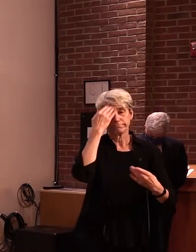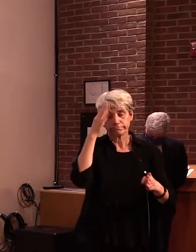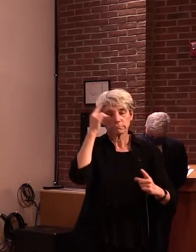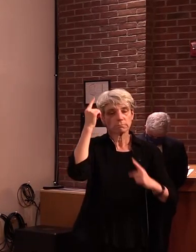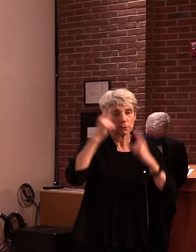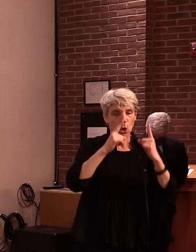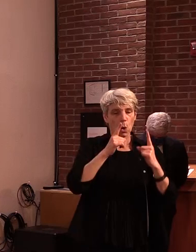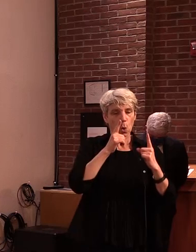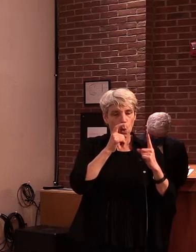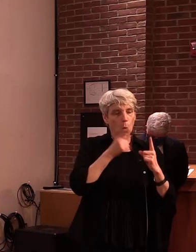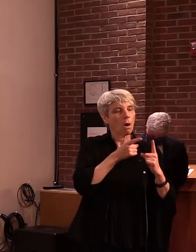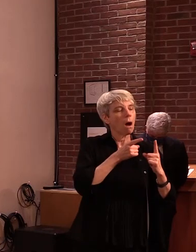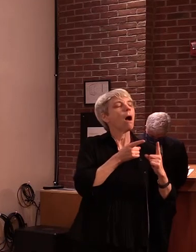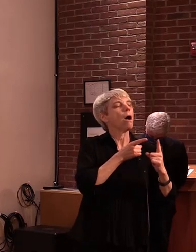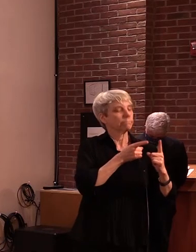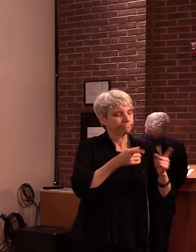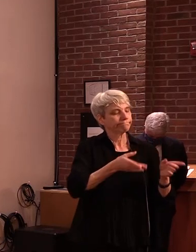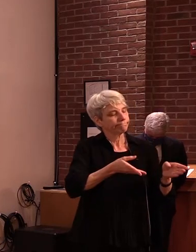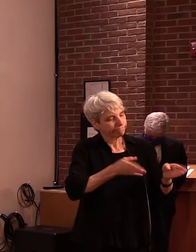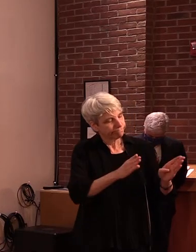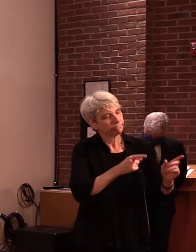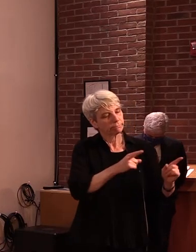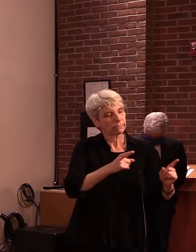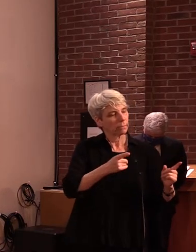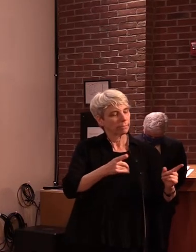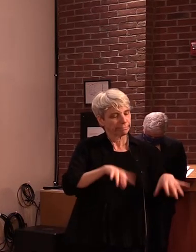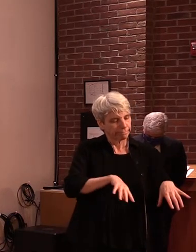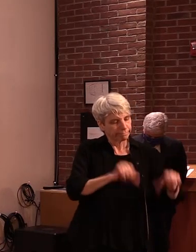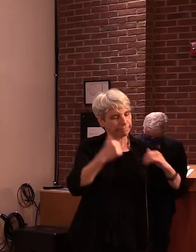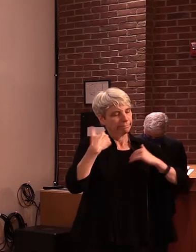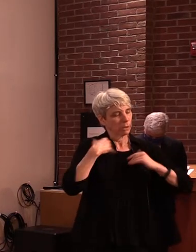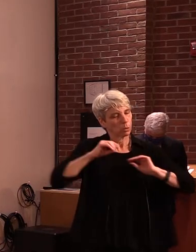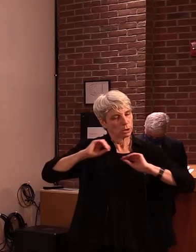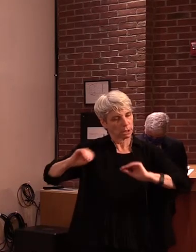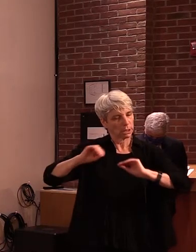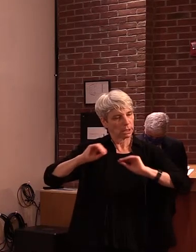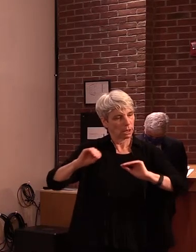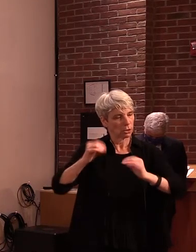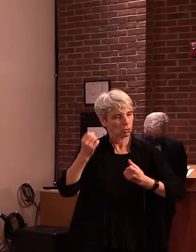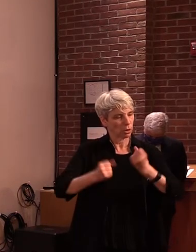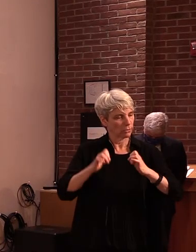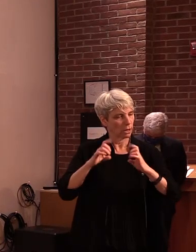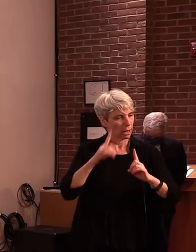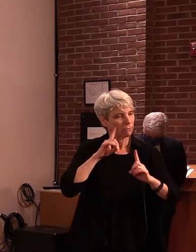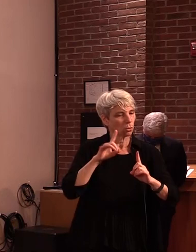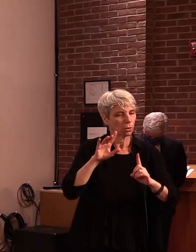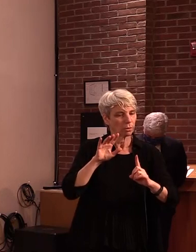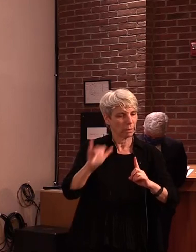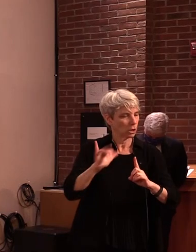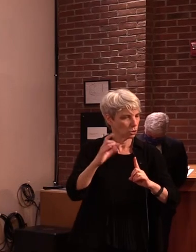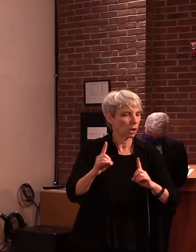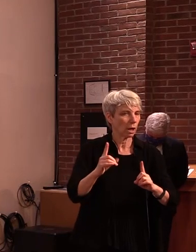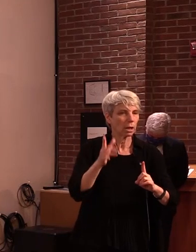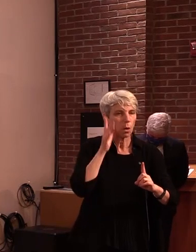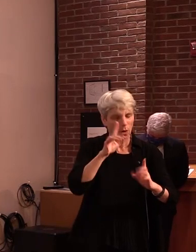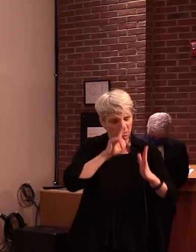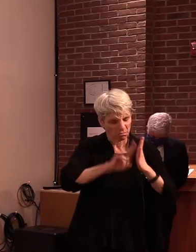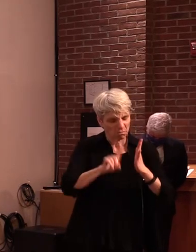into it, and we'll take steps as necessary to make sure that we fill that need.